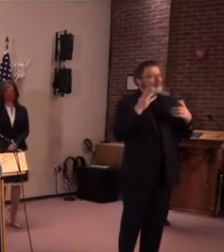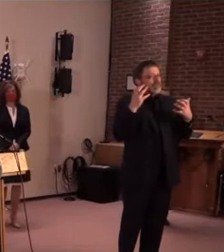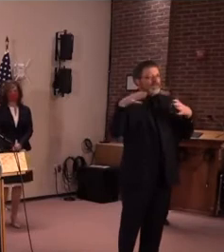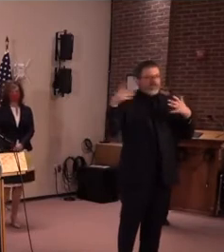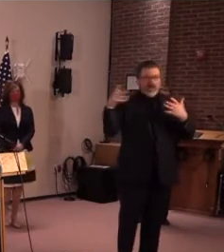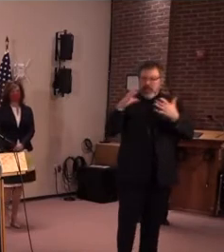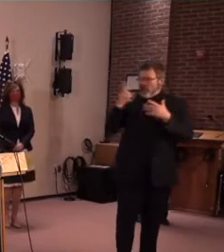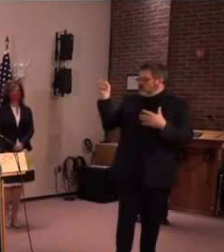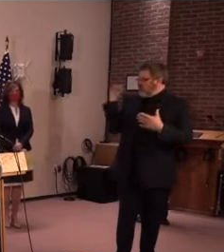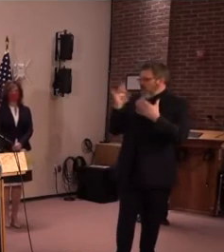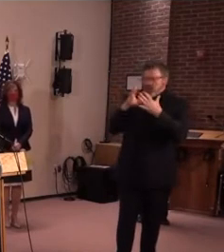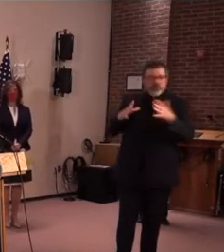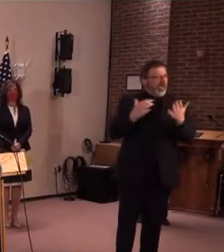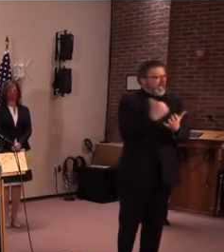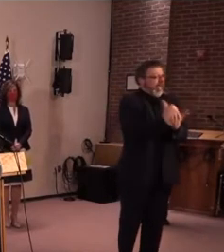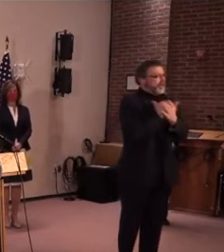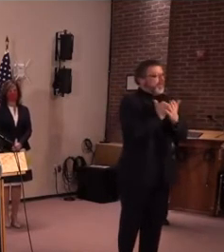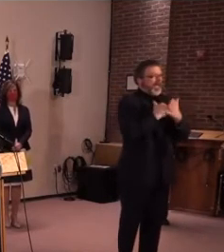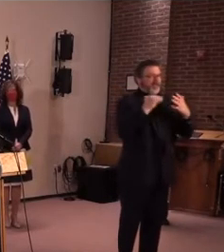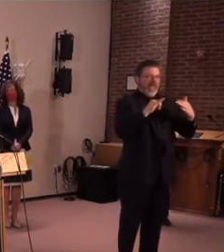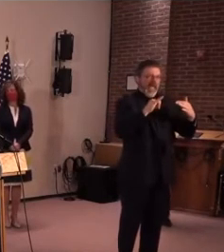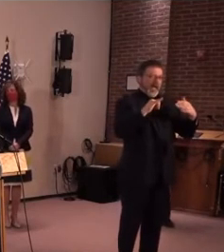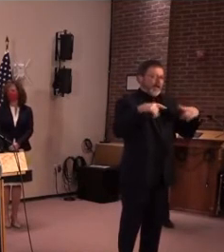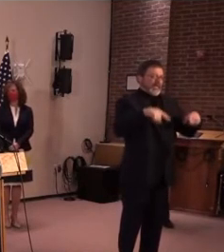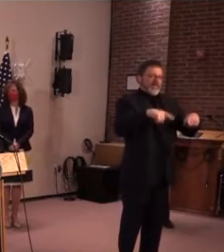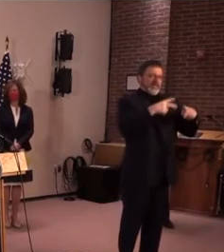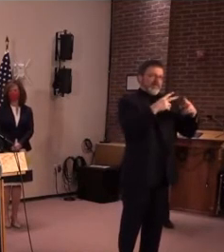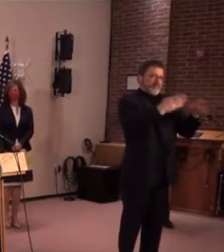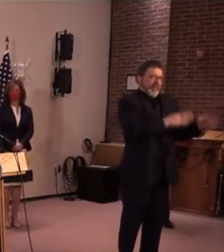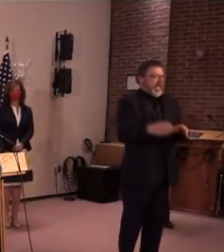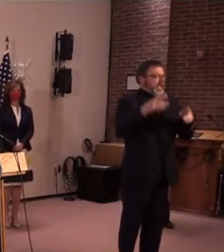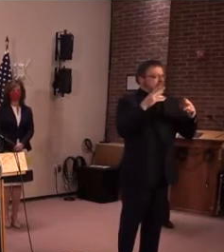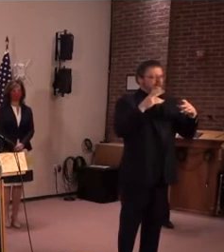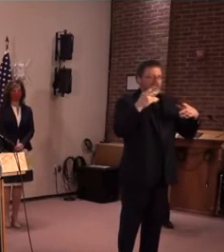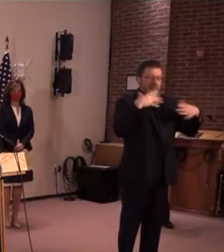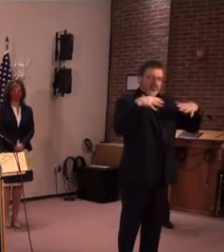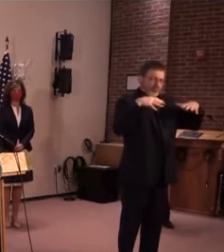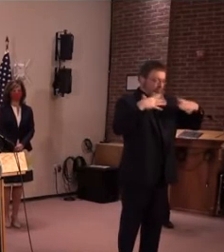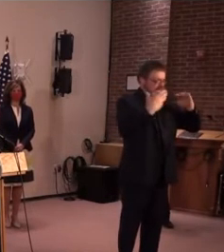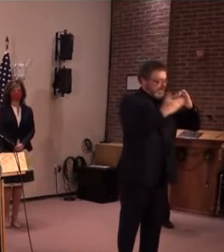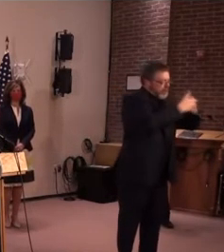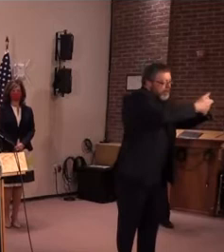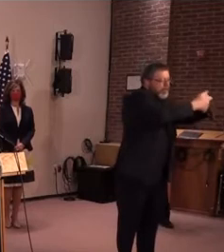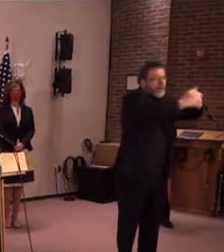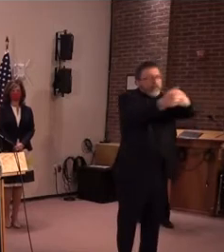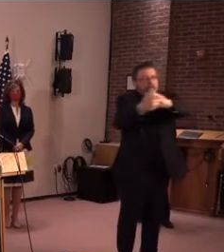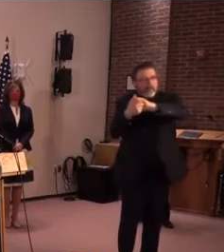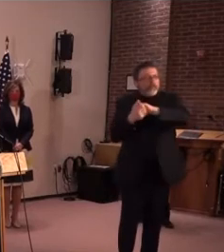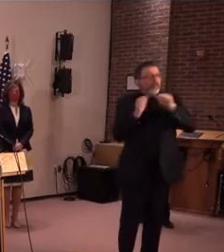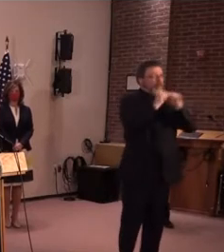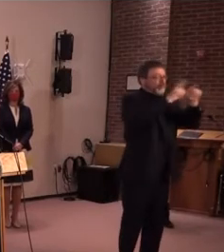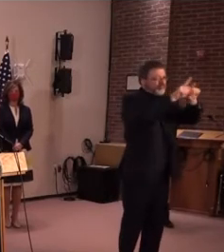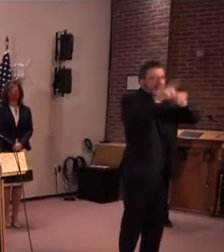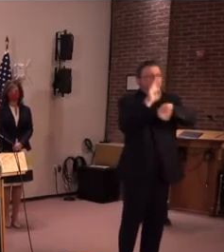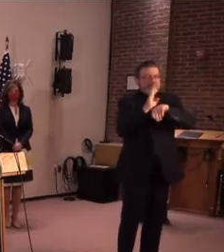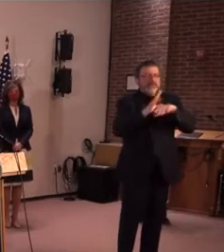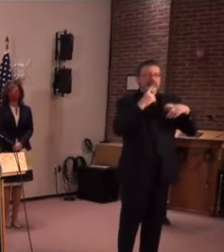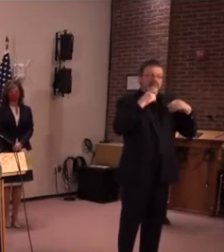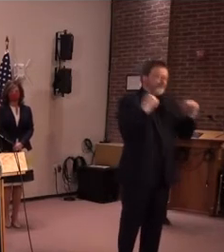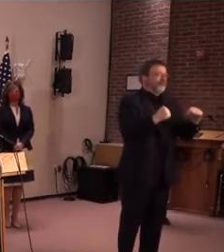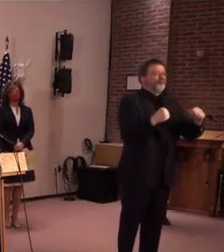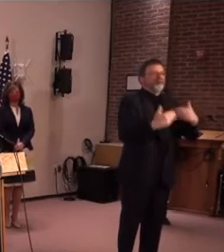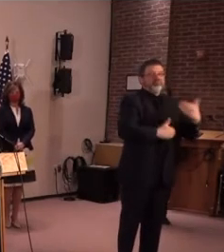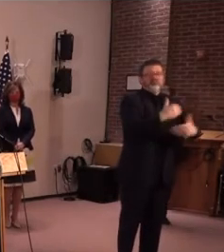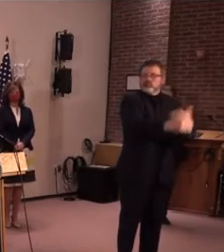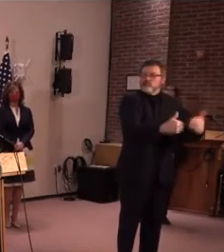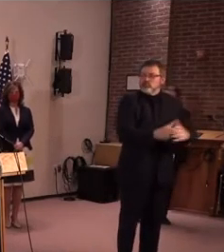our state recover strong. We are Vermont United. Thank you. Well, thank you, Mary, and thank you not